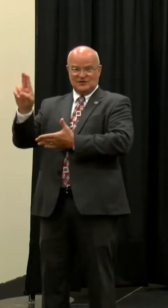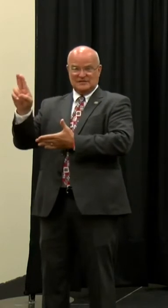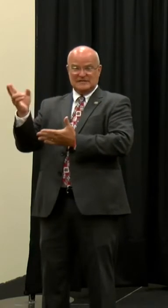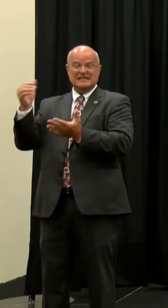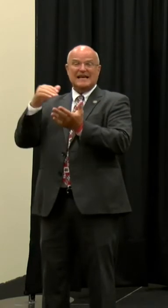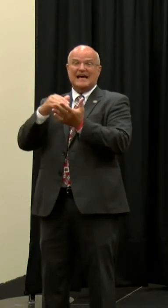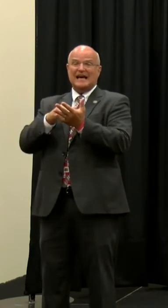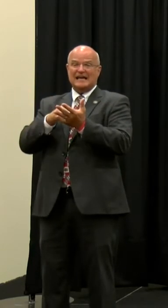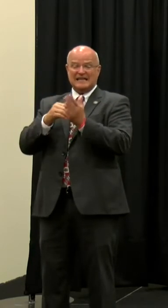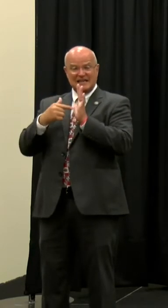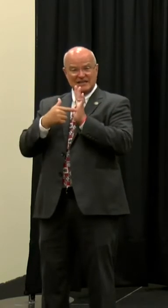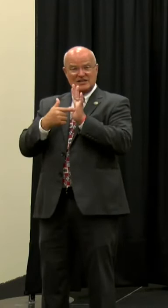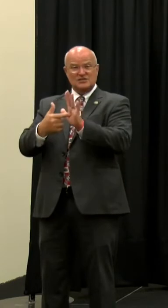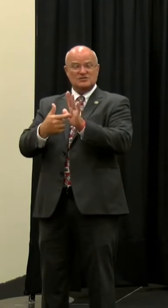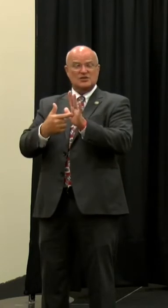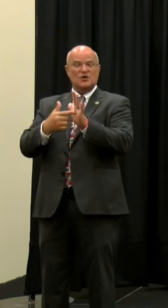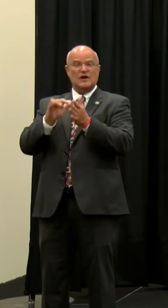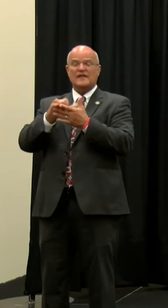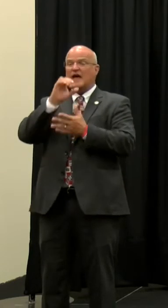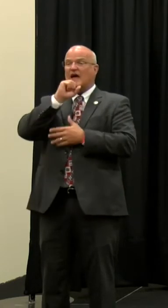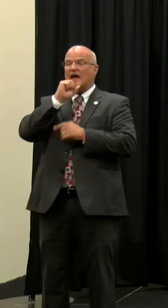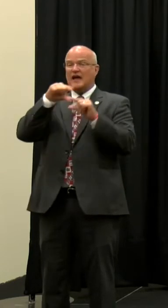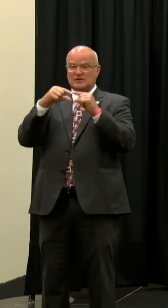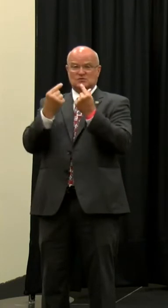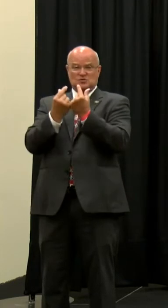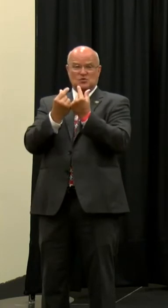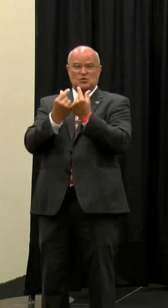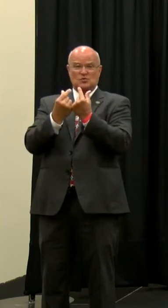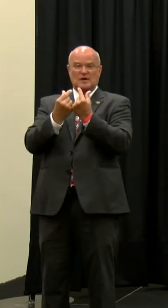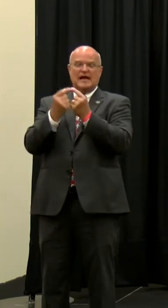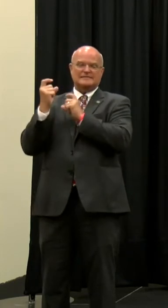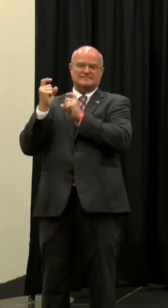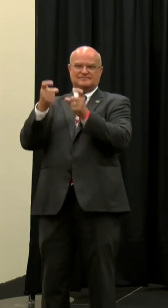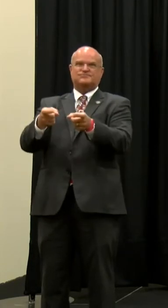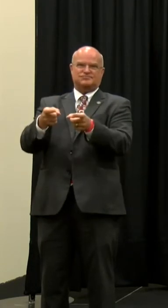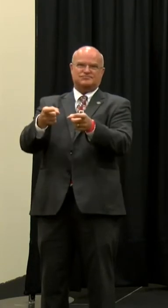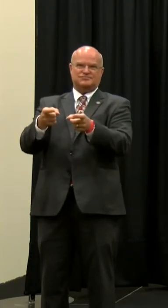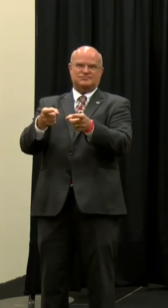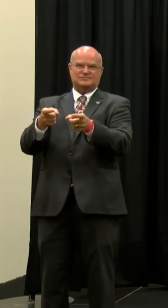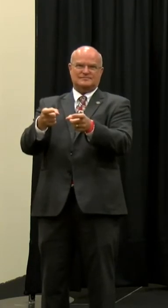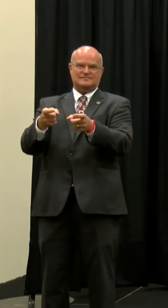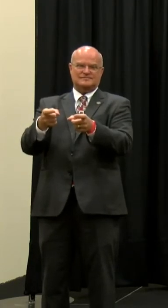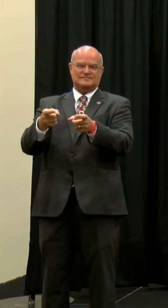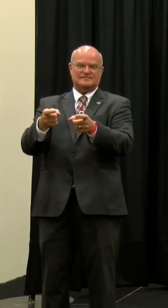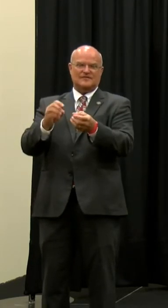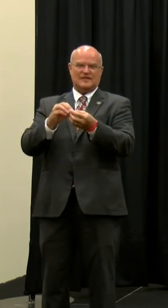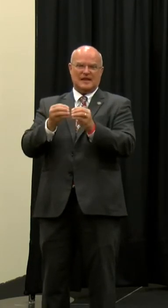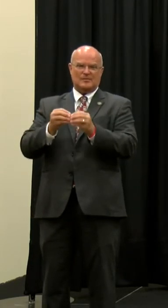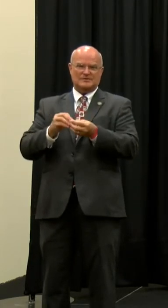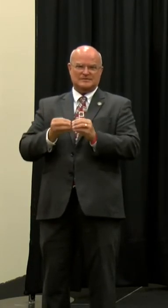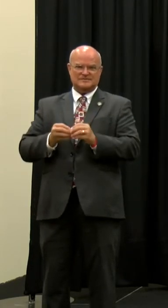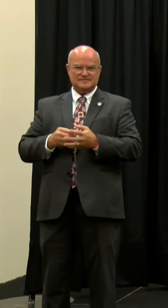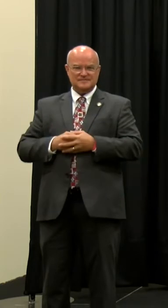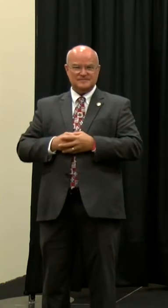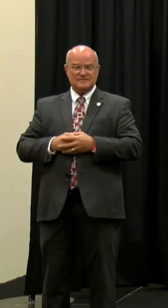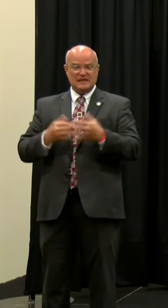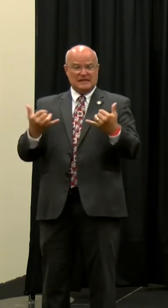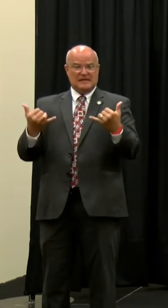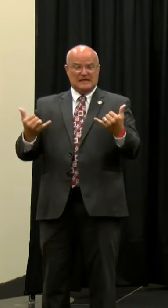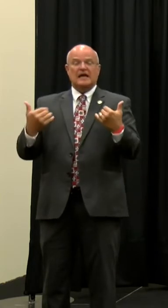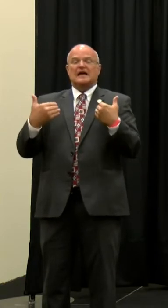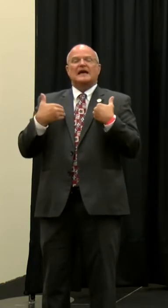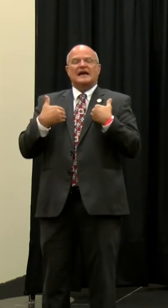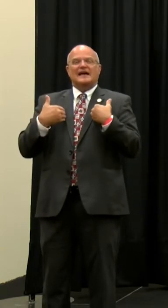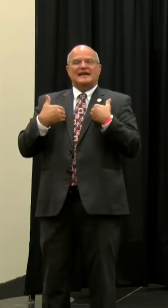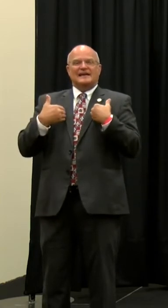again pointing to that age group as a contributor, a major significant contributor to the numbers. We currently